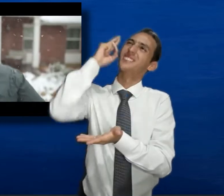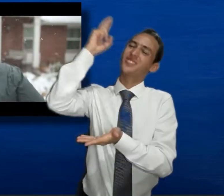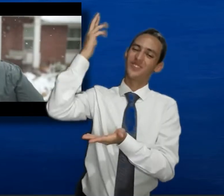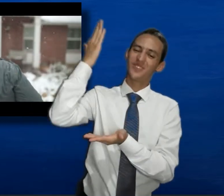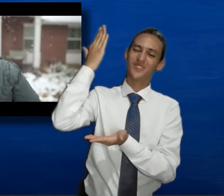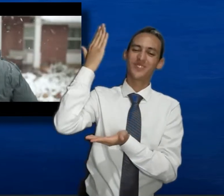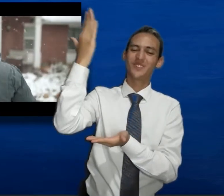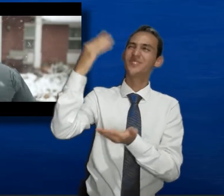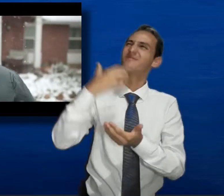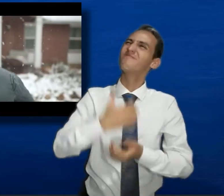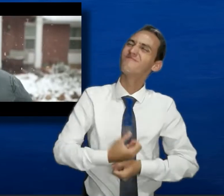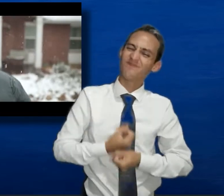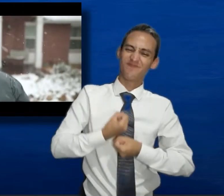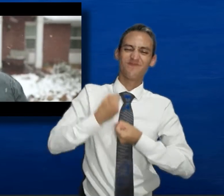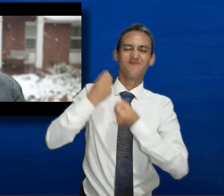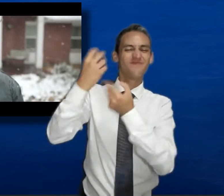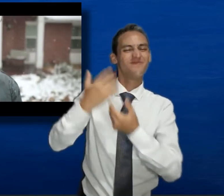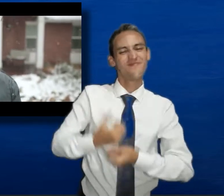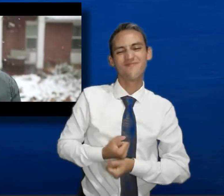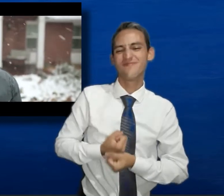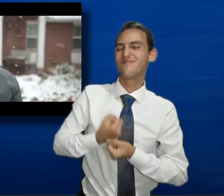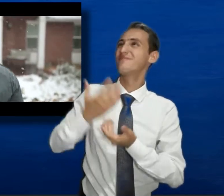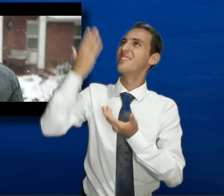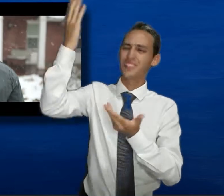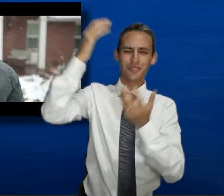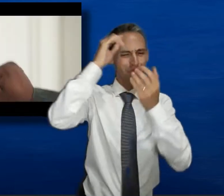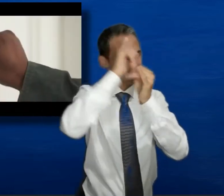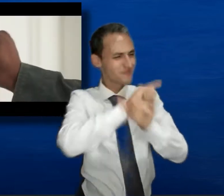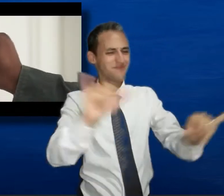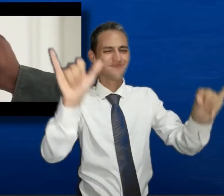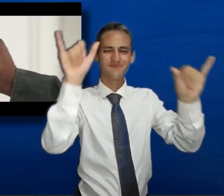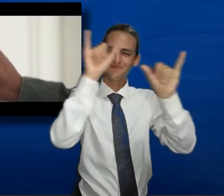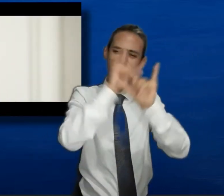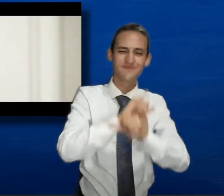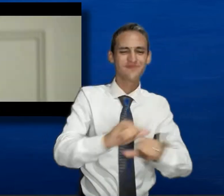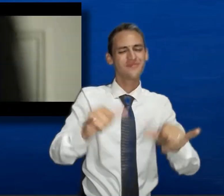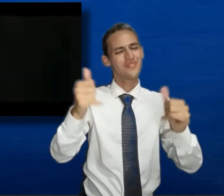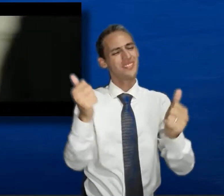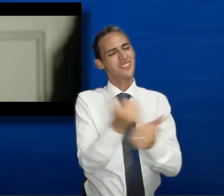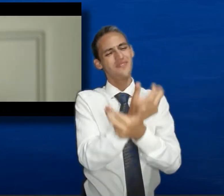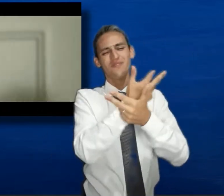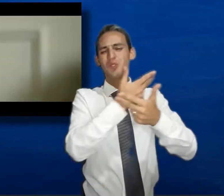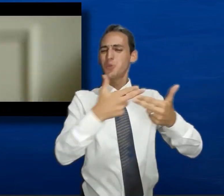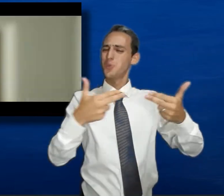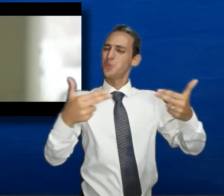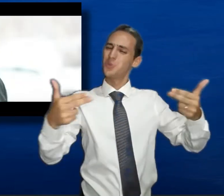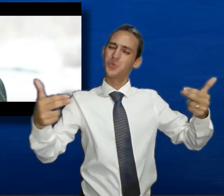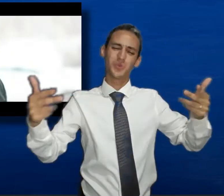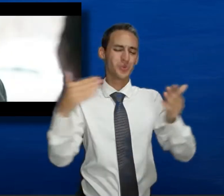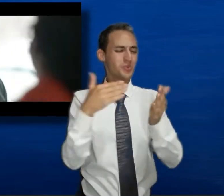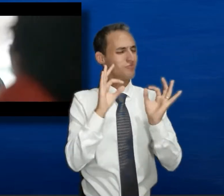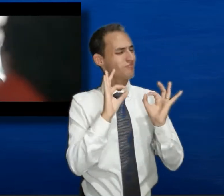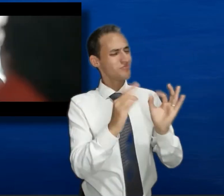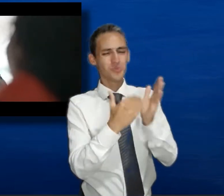praises to our God and King. Above the rest,